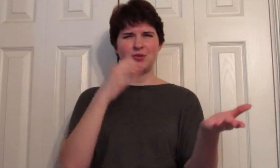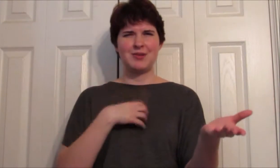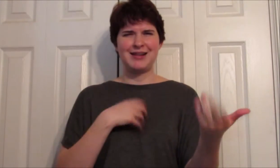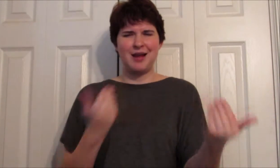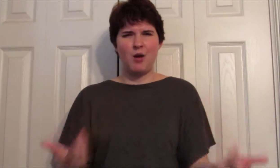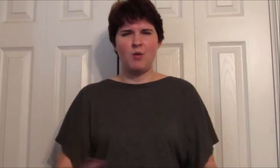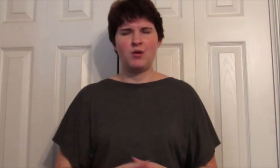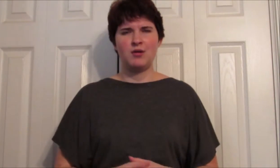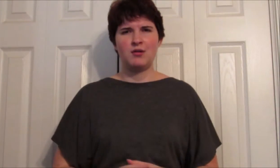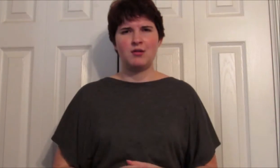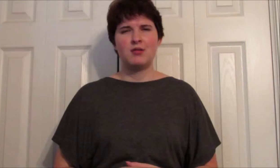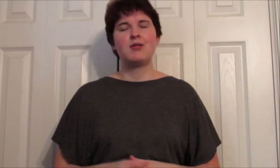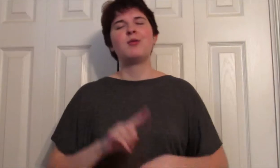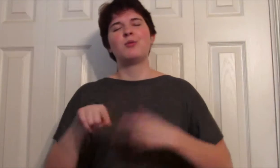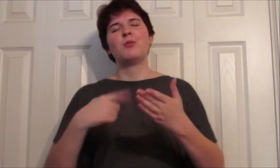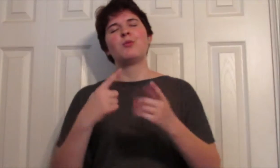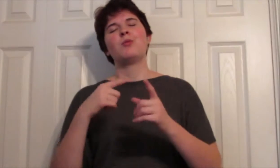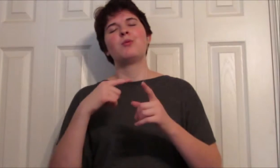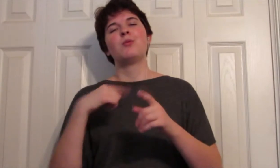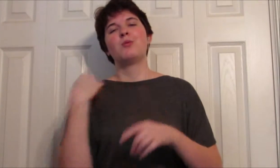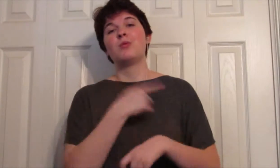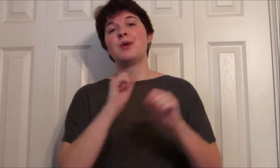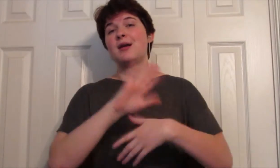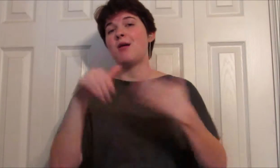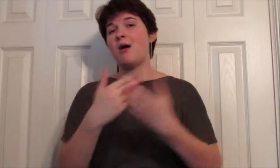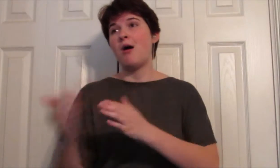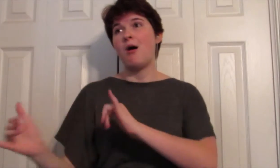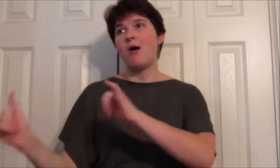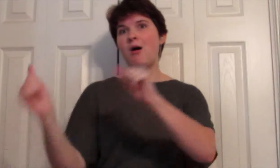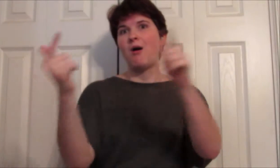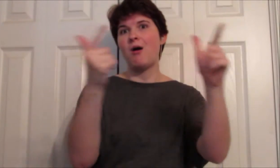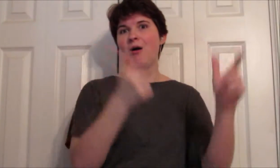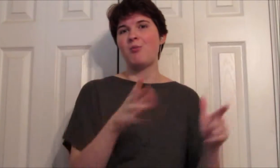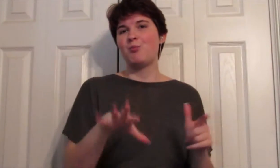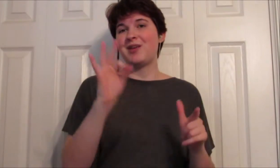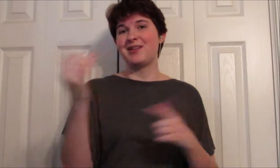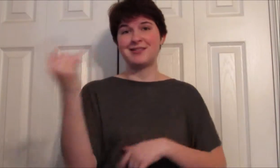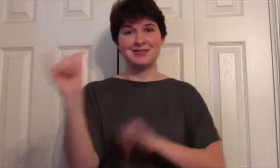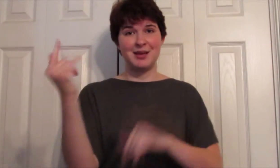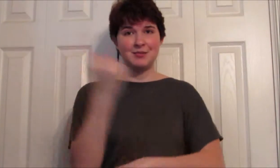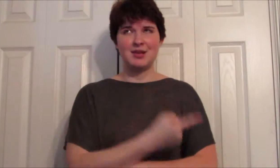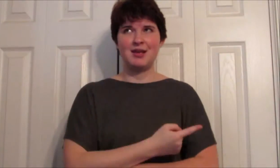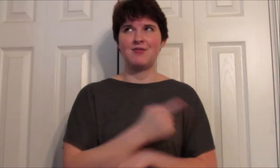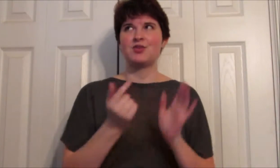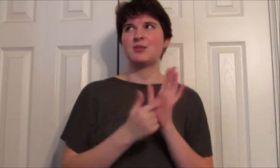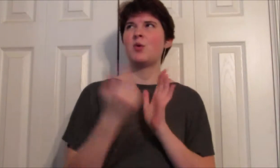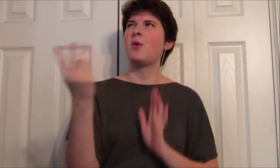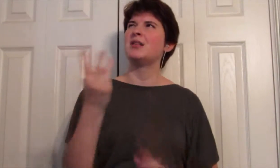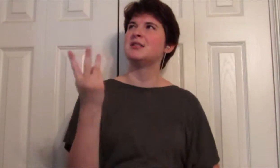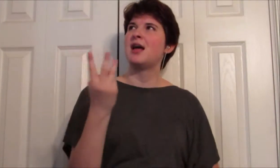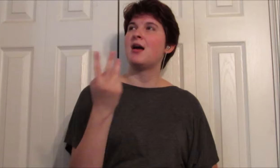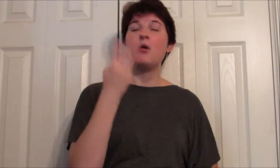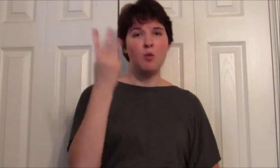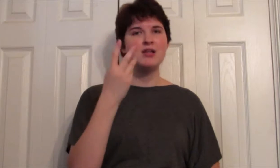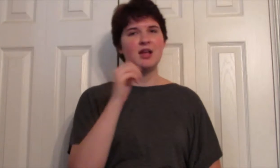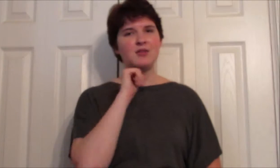You know what? We could all pick the same day. How about like Wednesday? Wednesday is the note. Wait a minute. Let me